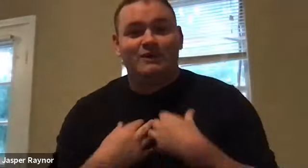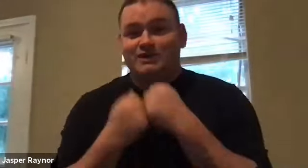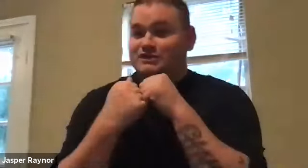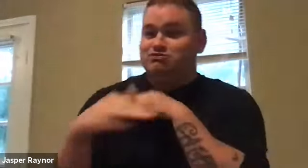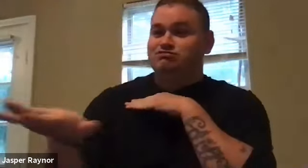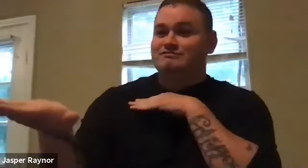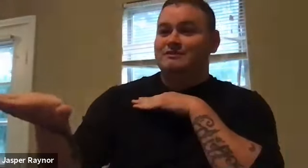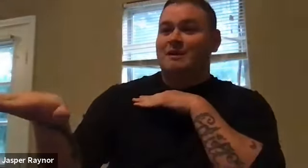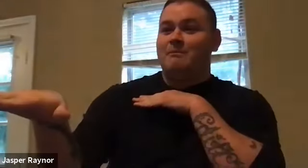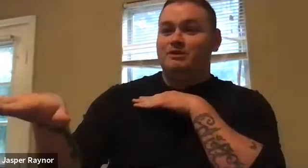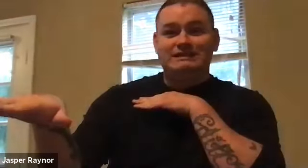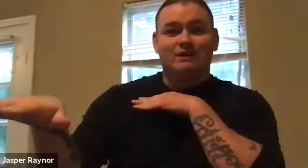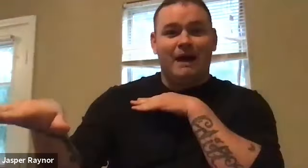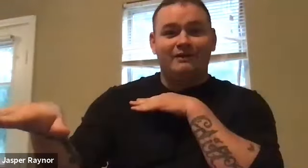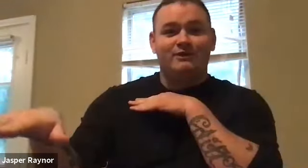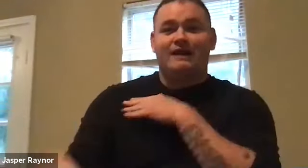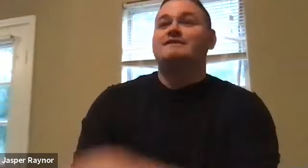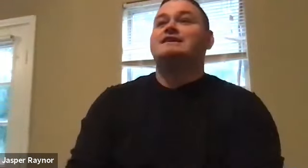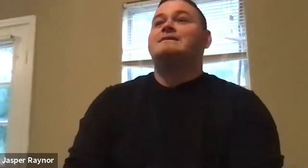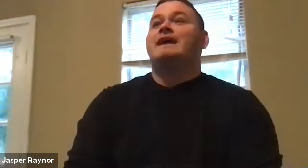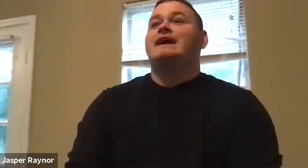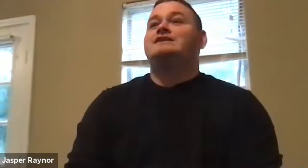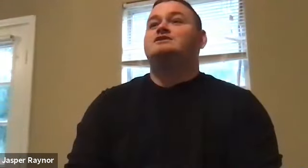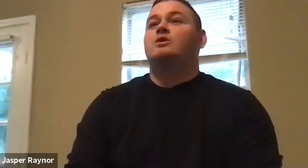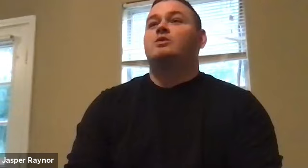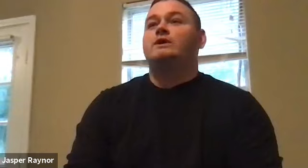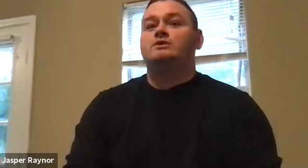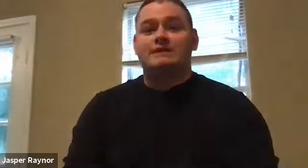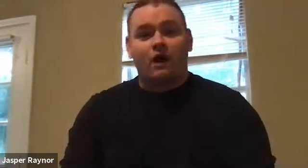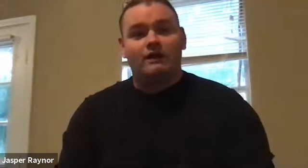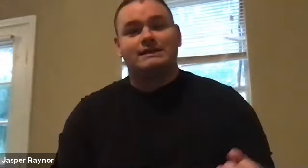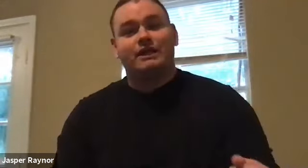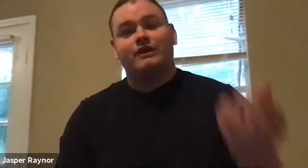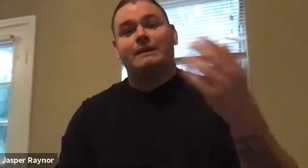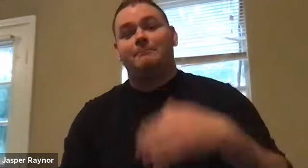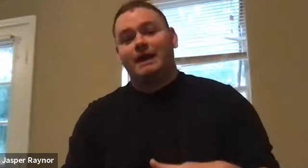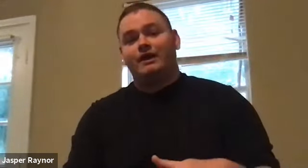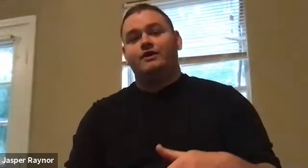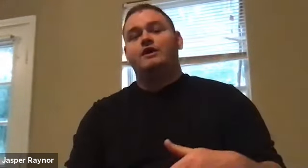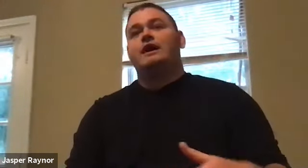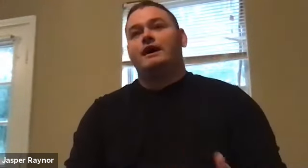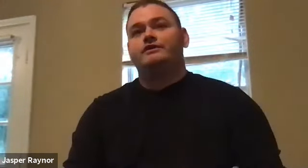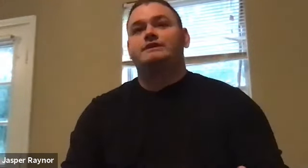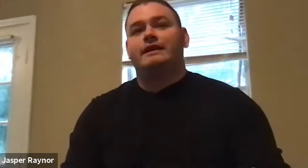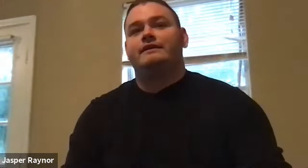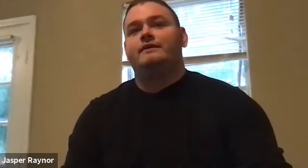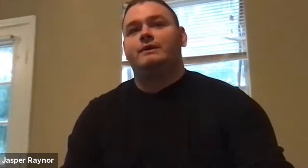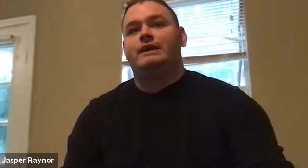just breeze on by through life. And so when you call us hearing impaired, I understand that we have